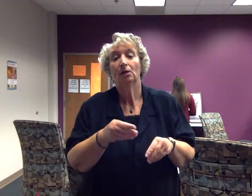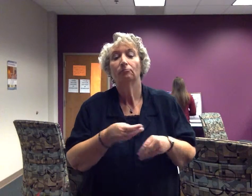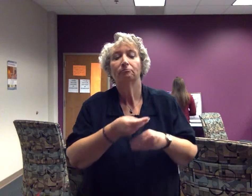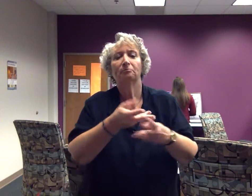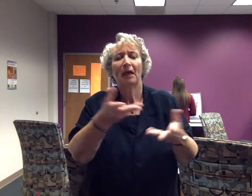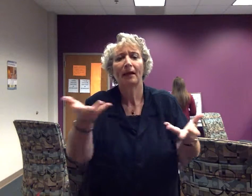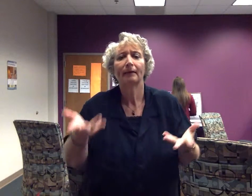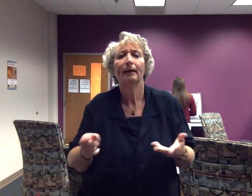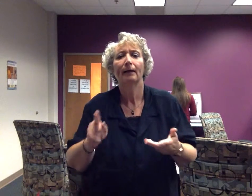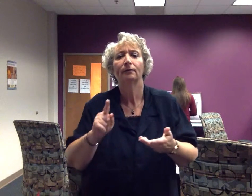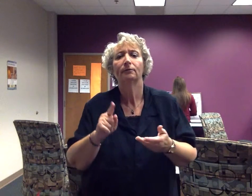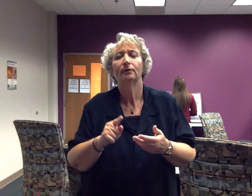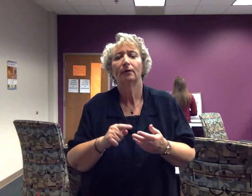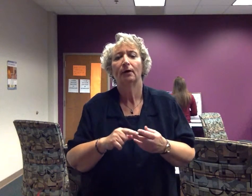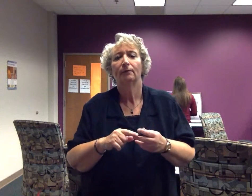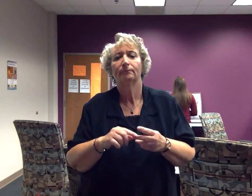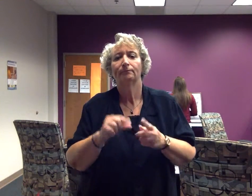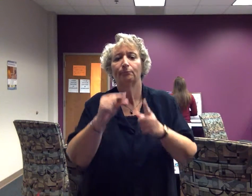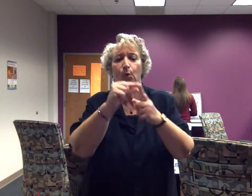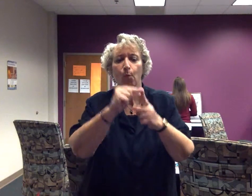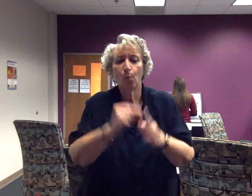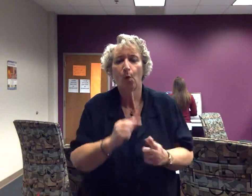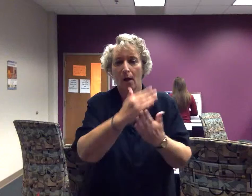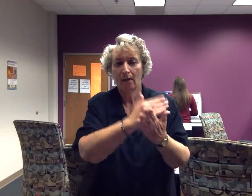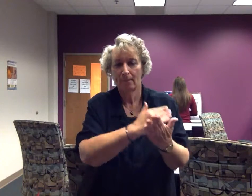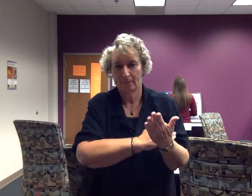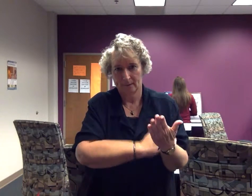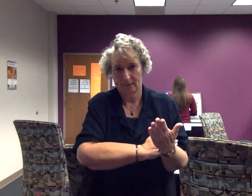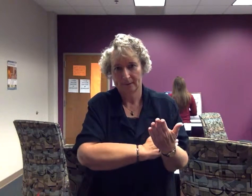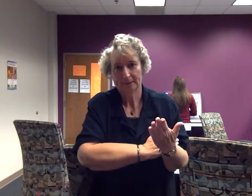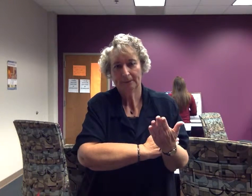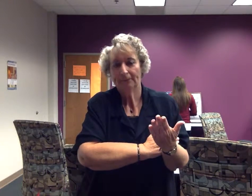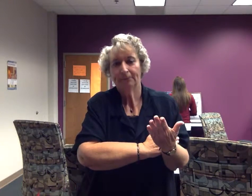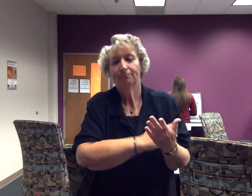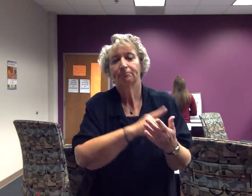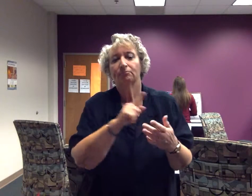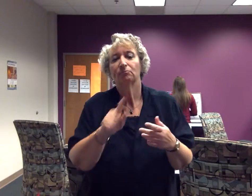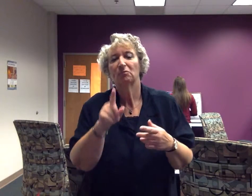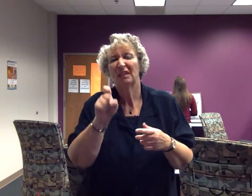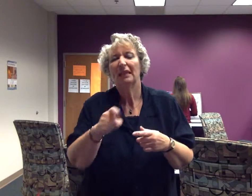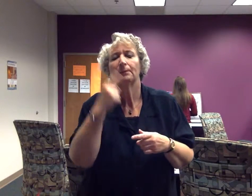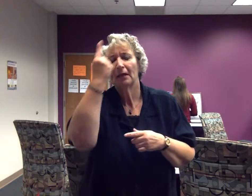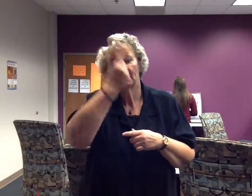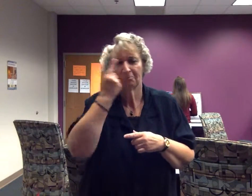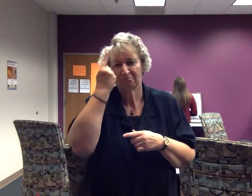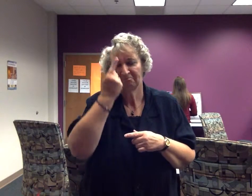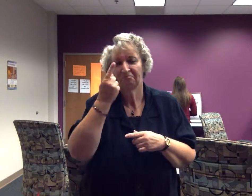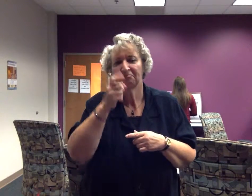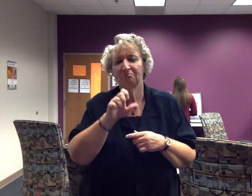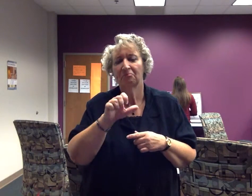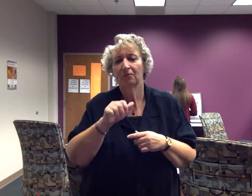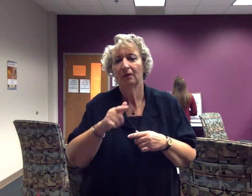to be reconsidered. Instead, engage in a dialogue with the students and do some activities where students have the opportunity